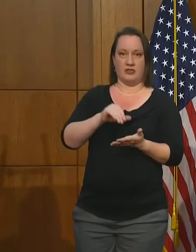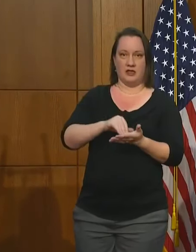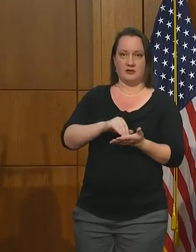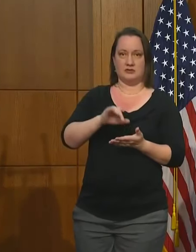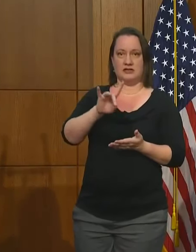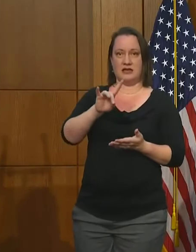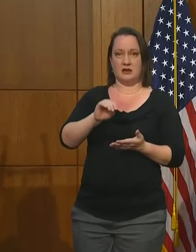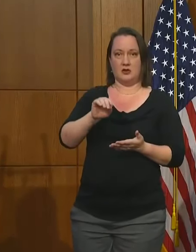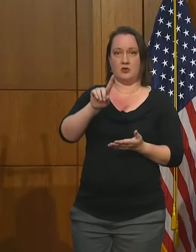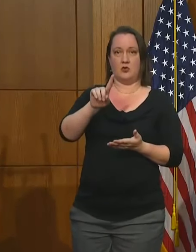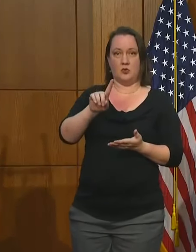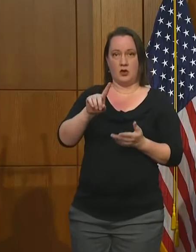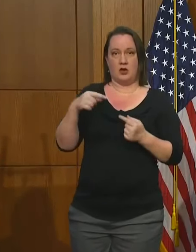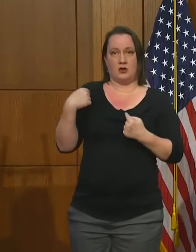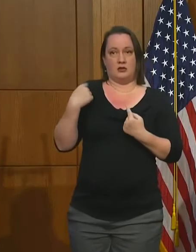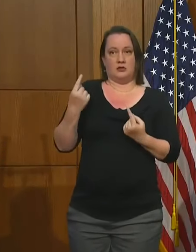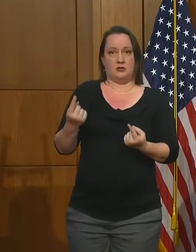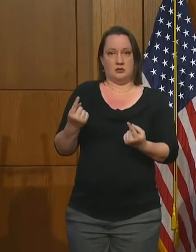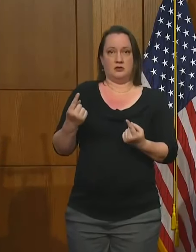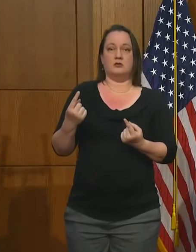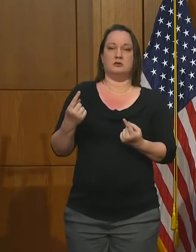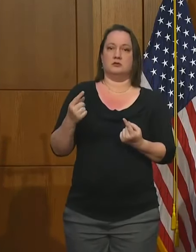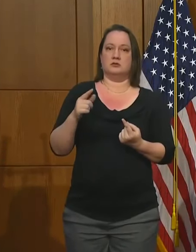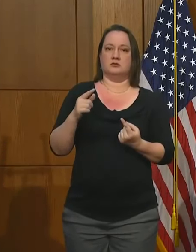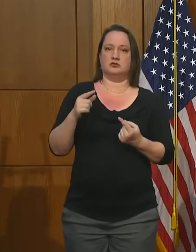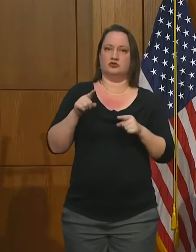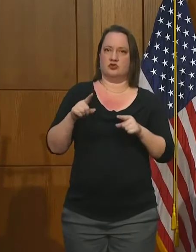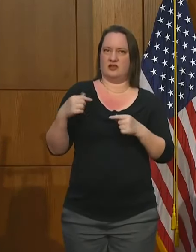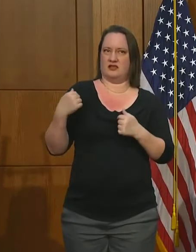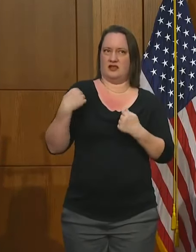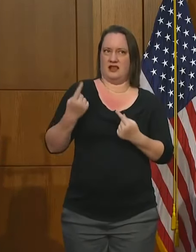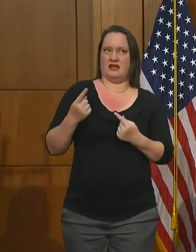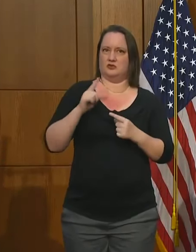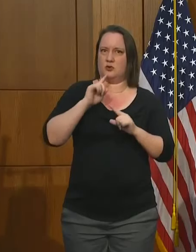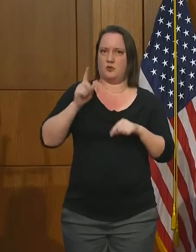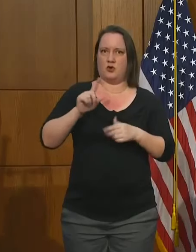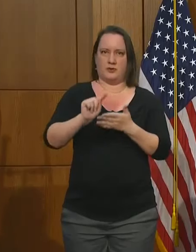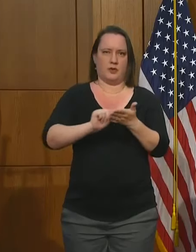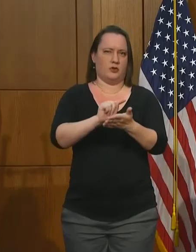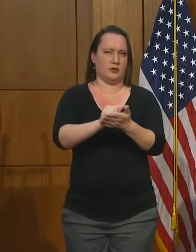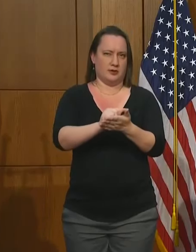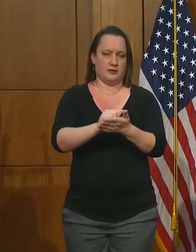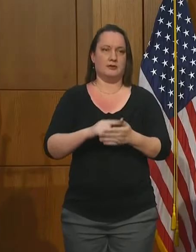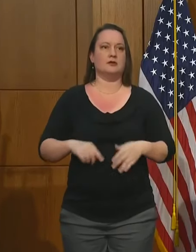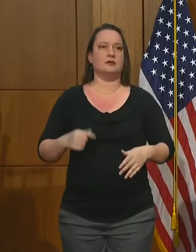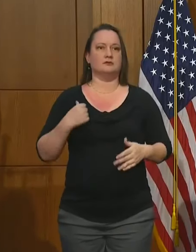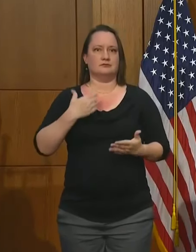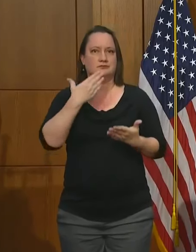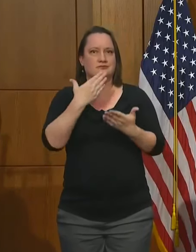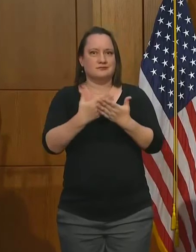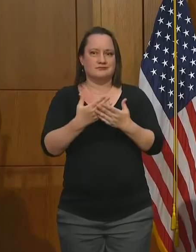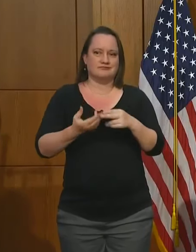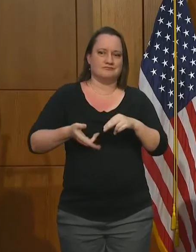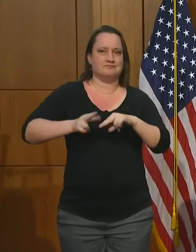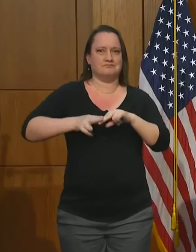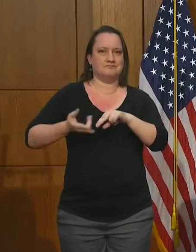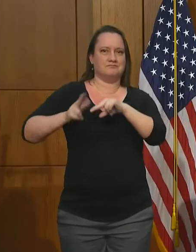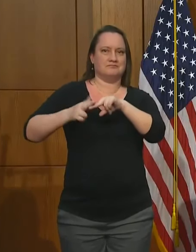9,801 tests in the last reporting period. So that's a good thing that that's been